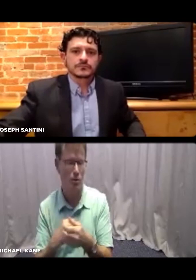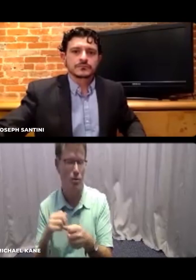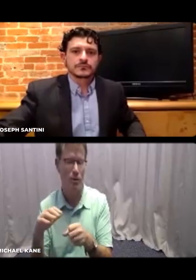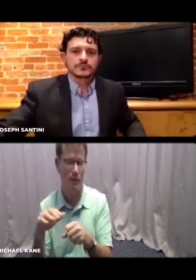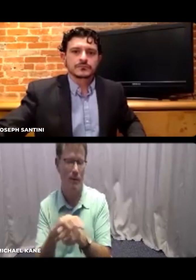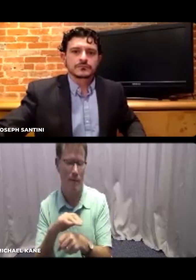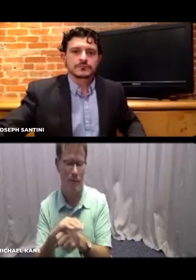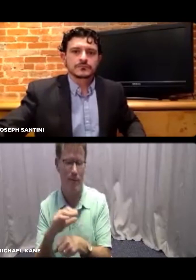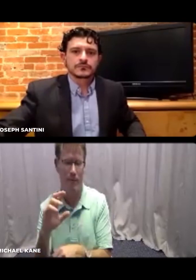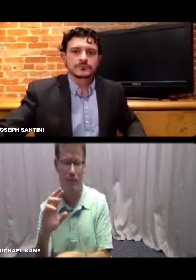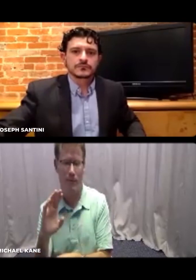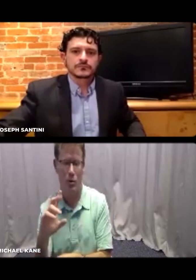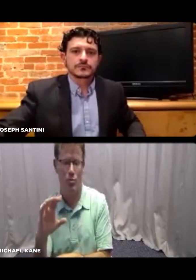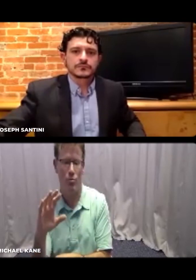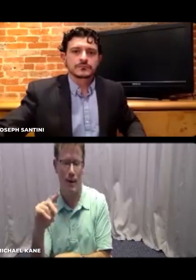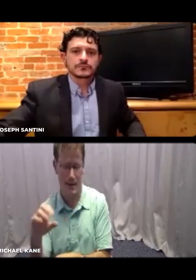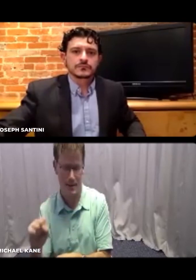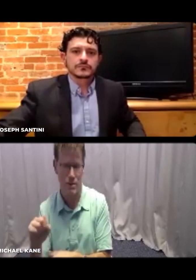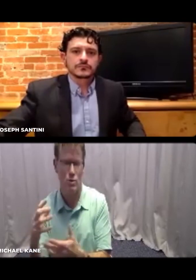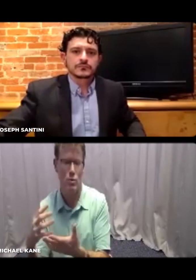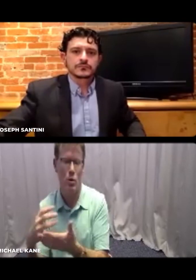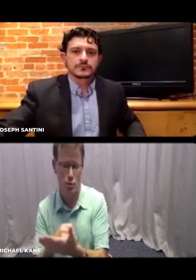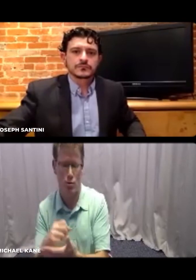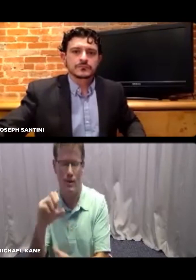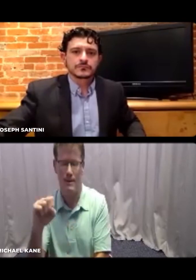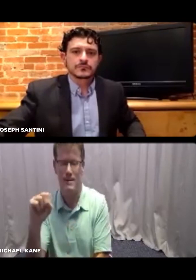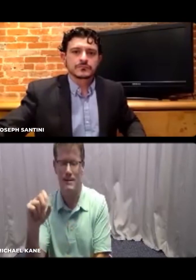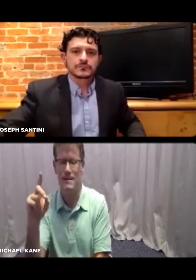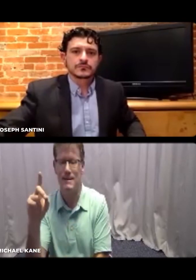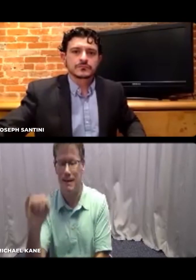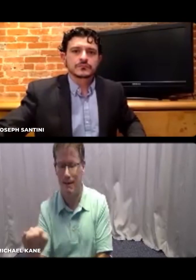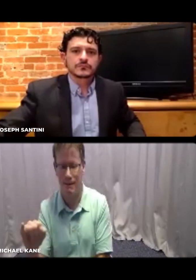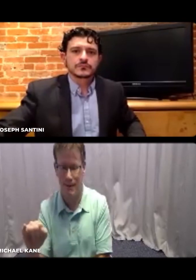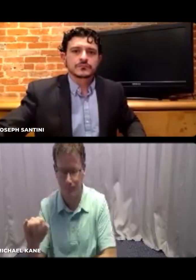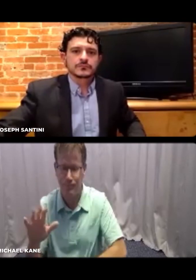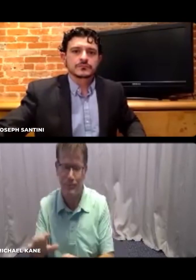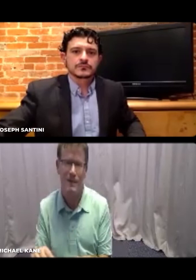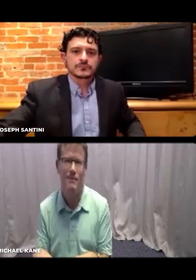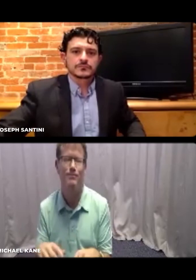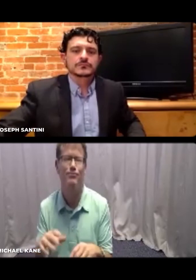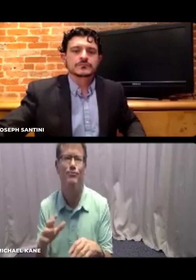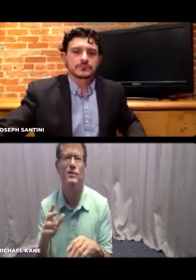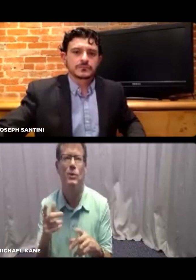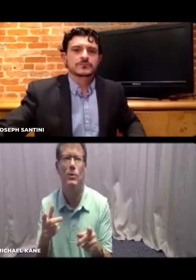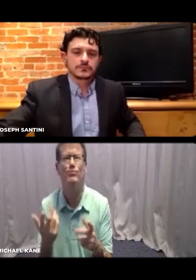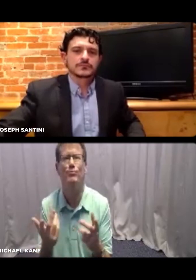earned enough credits to receive SSDI. Okay.